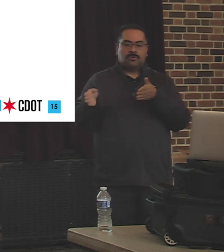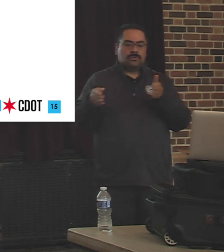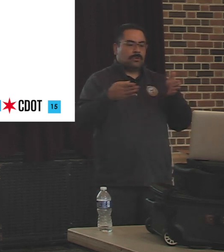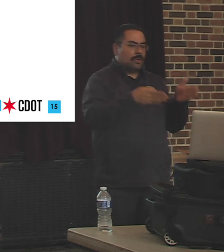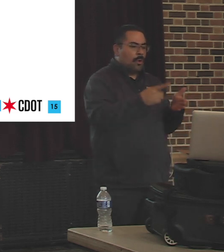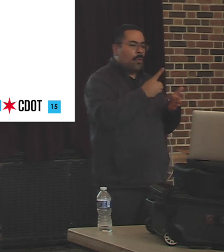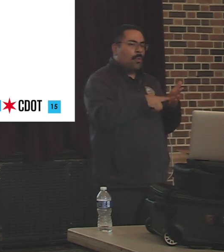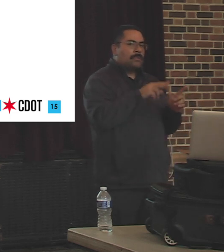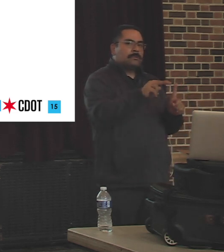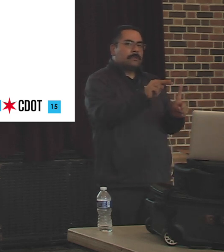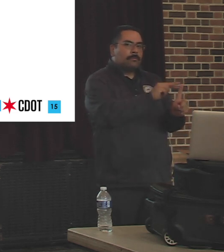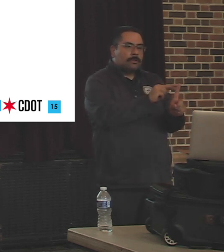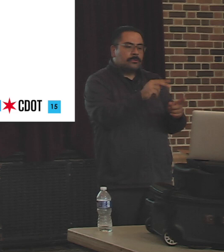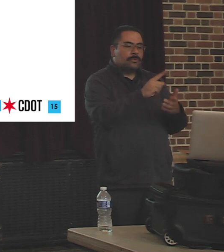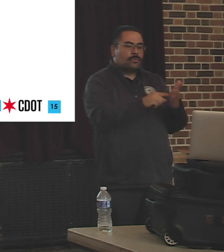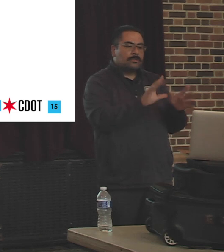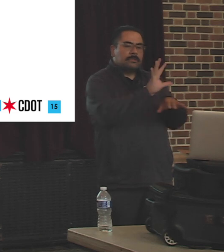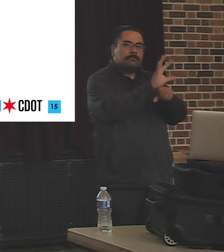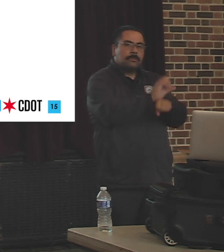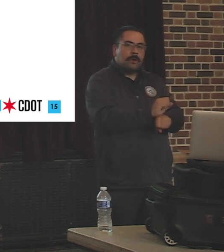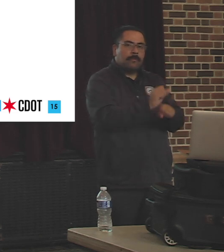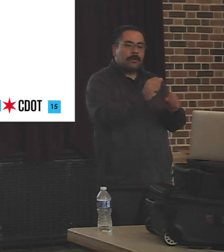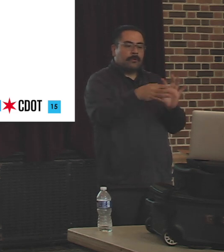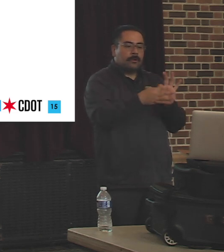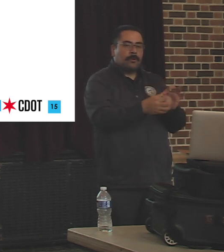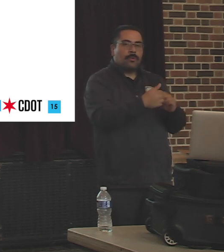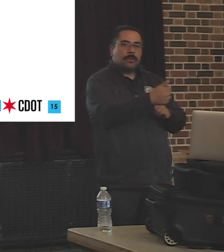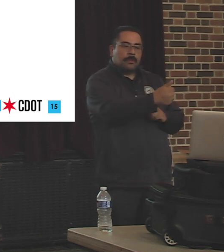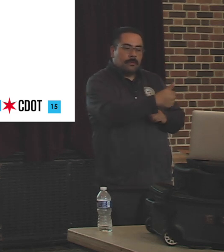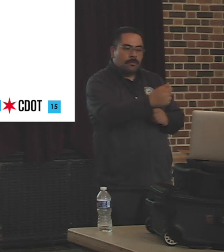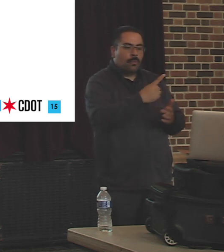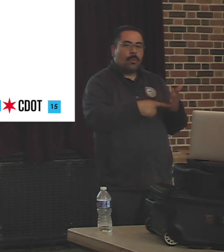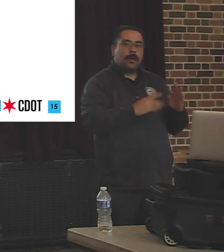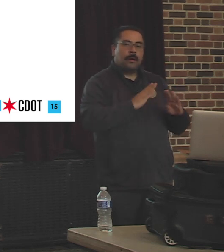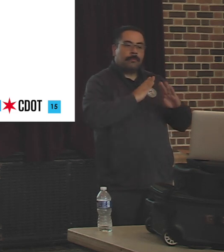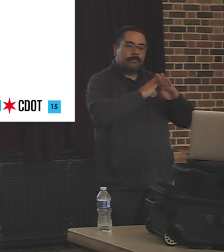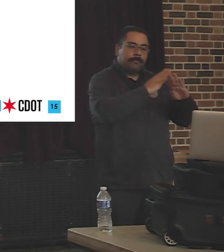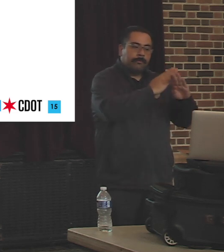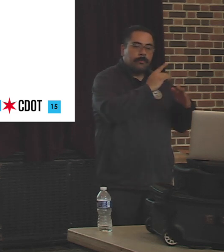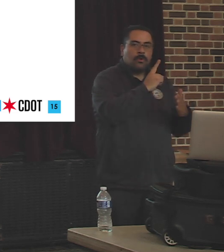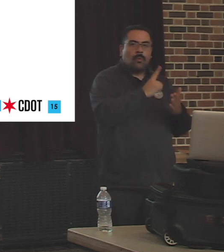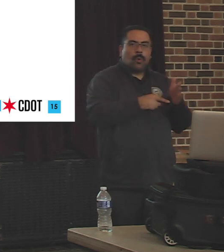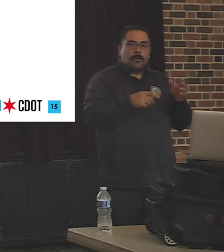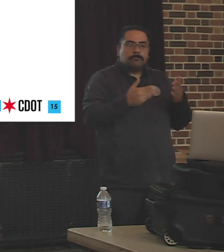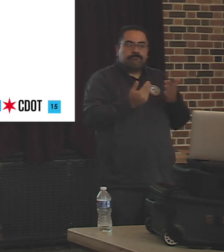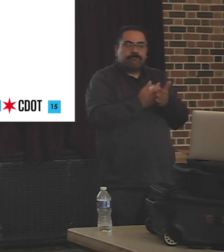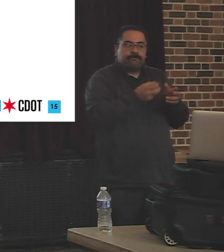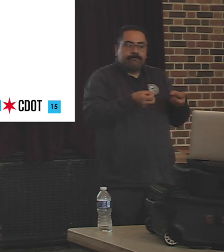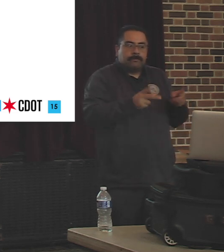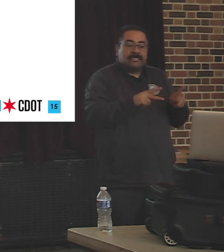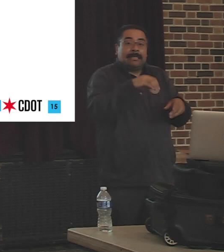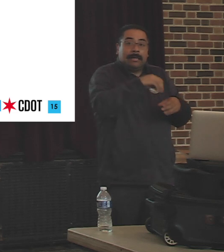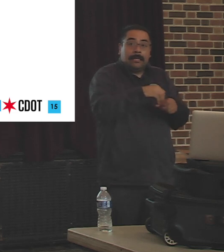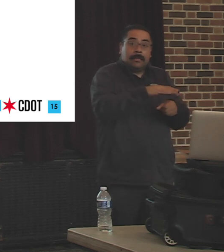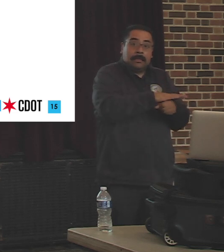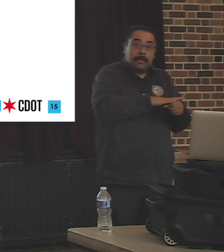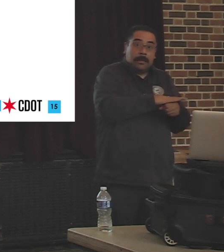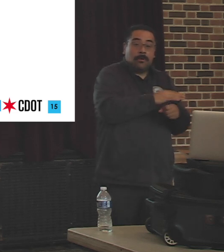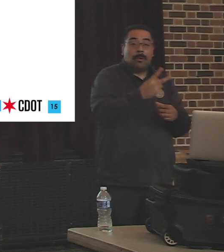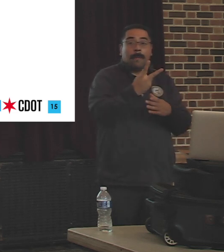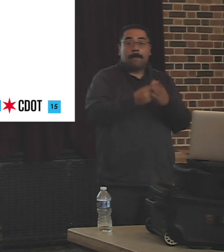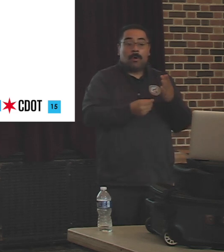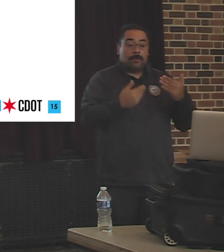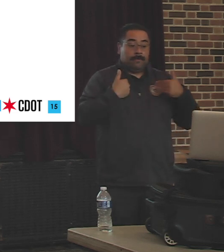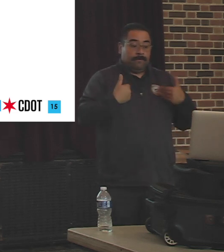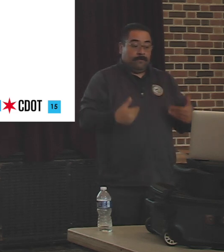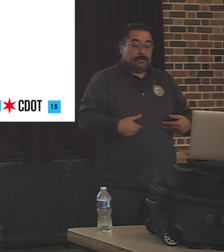the culture around transportation, what are the barriers, what are the opportunities within the neighborhood, both